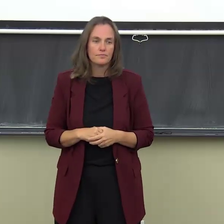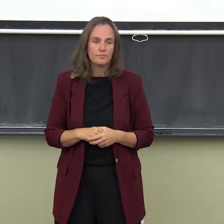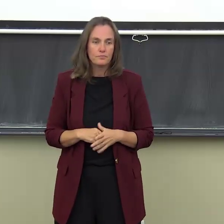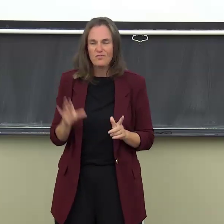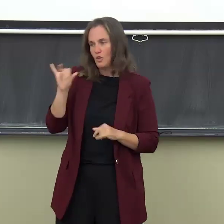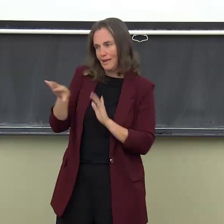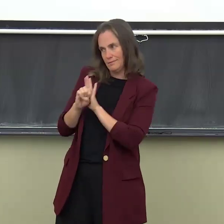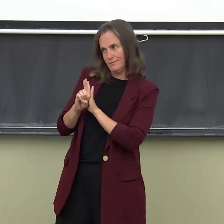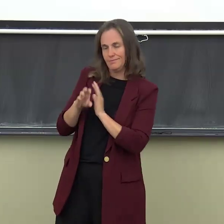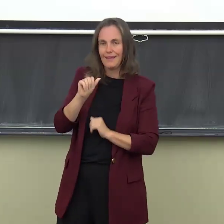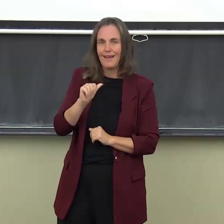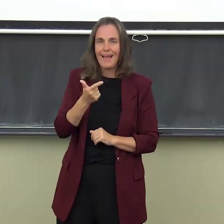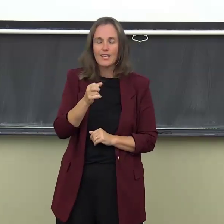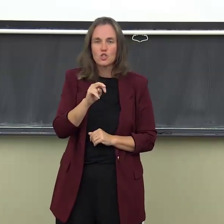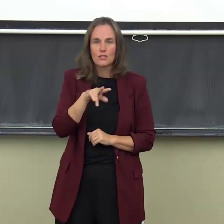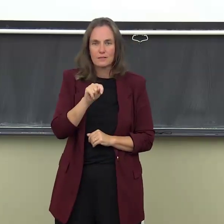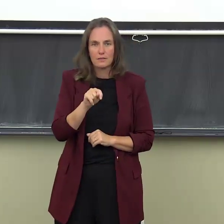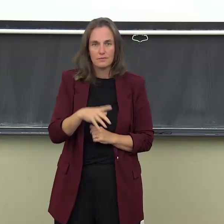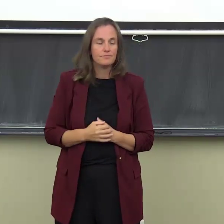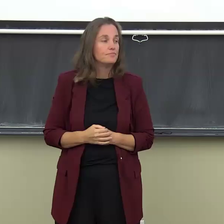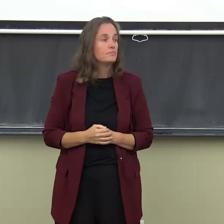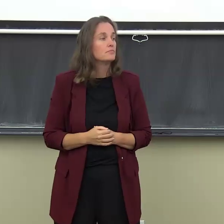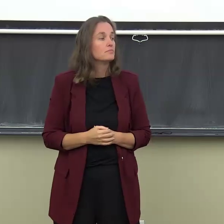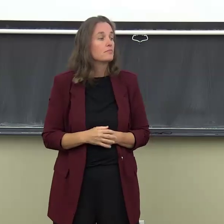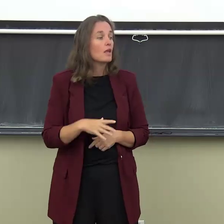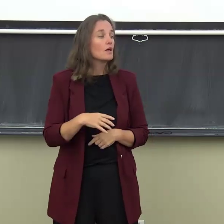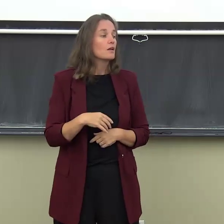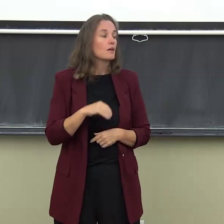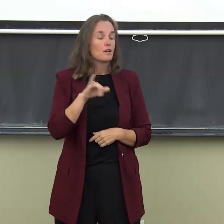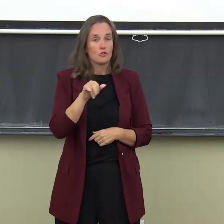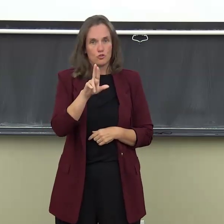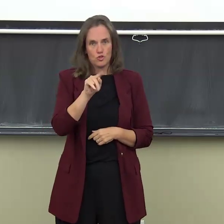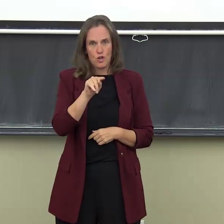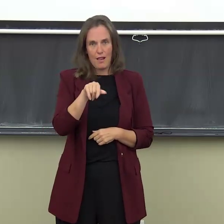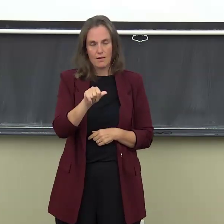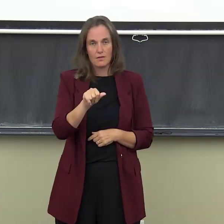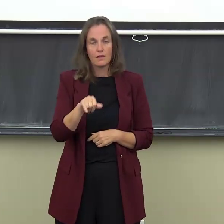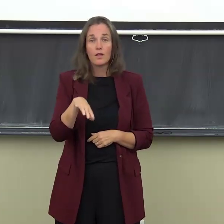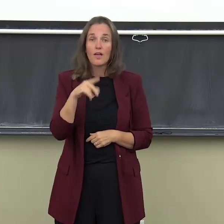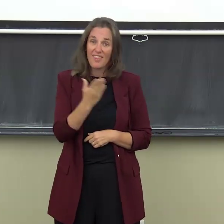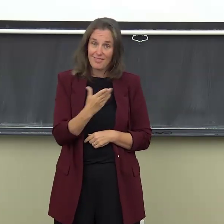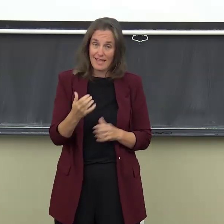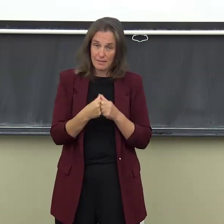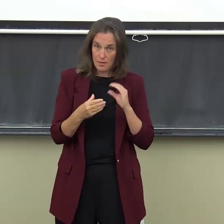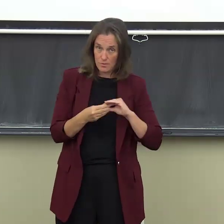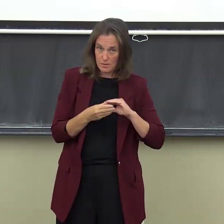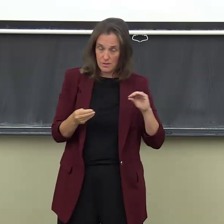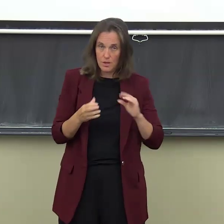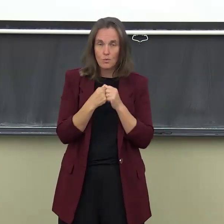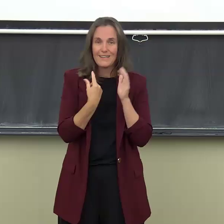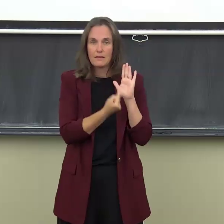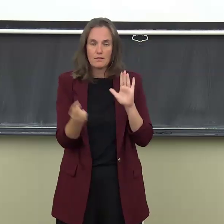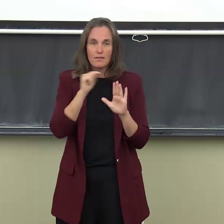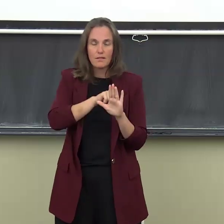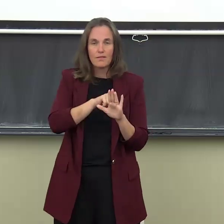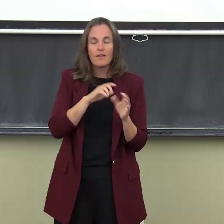that's an example of an agent. yeah. And what I would say is that we need to get around the